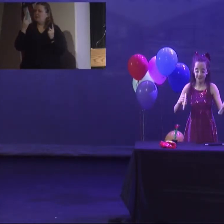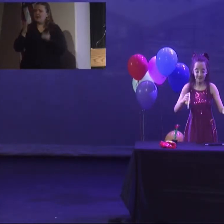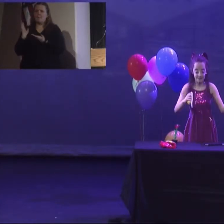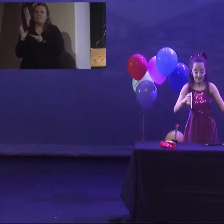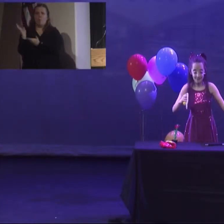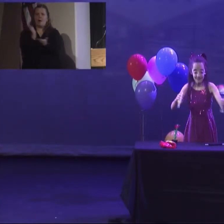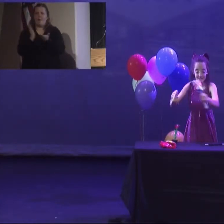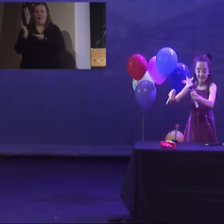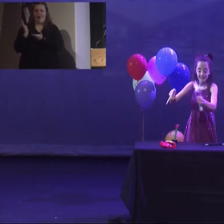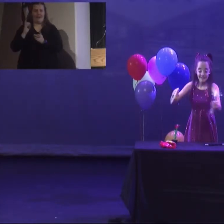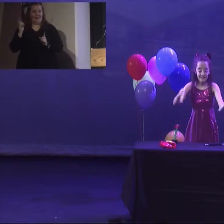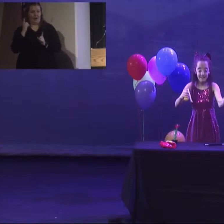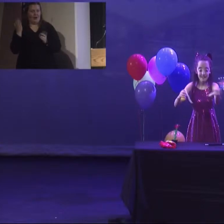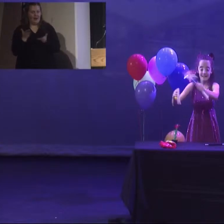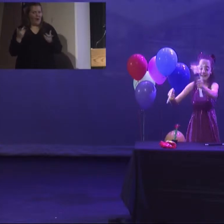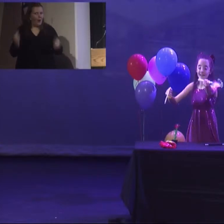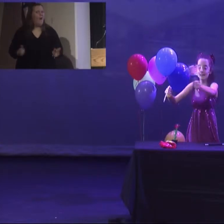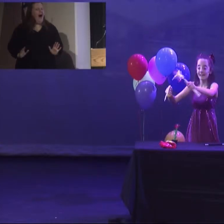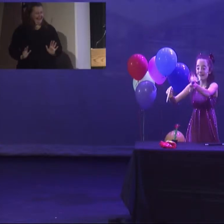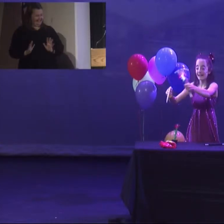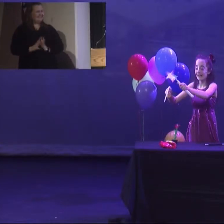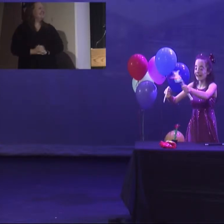So, here I go.